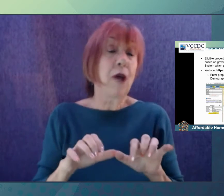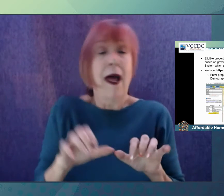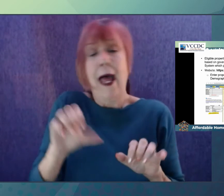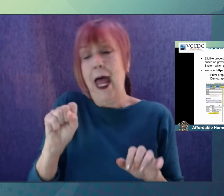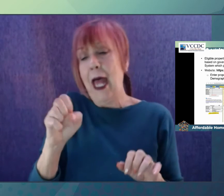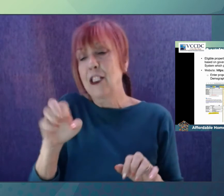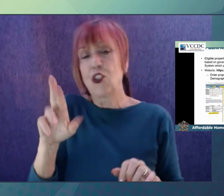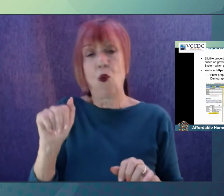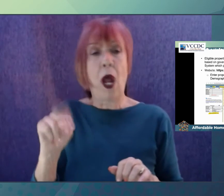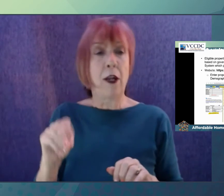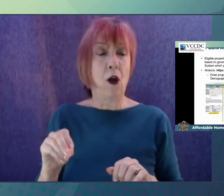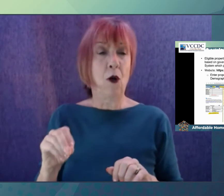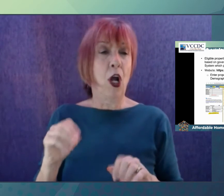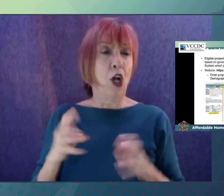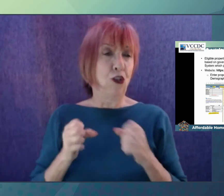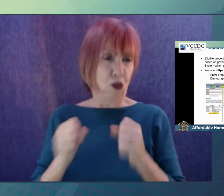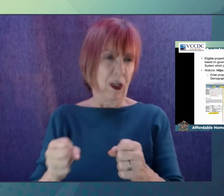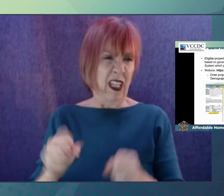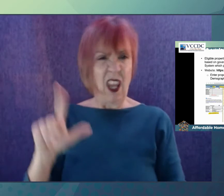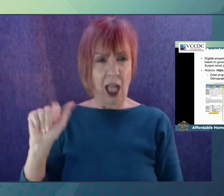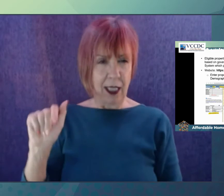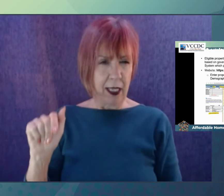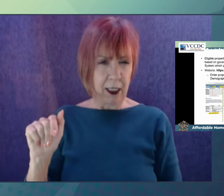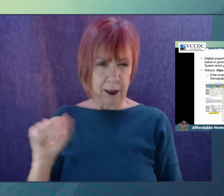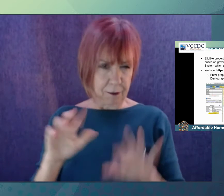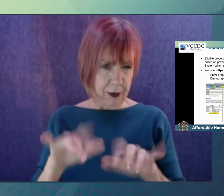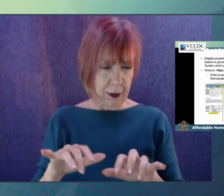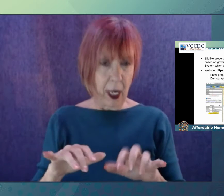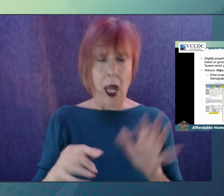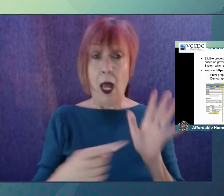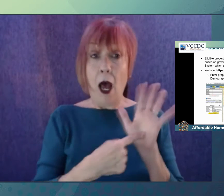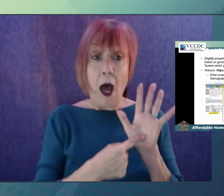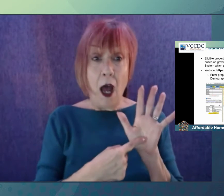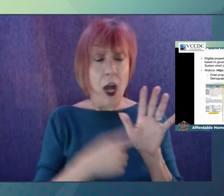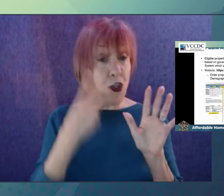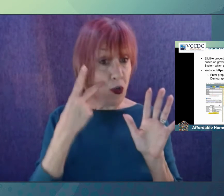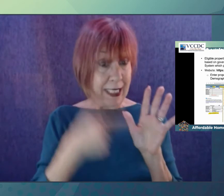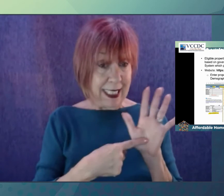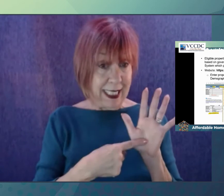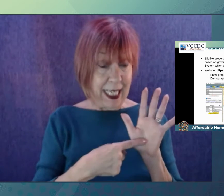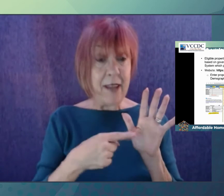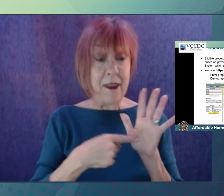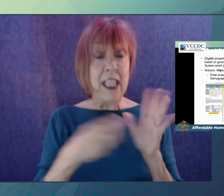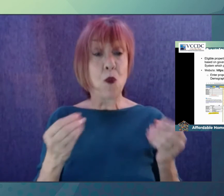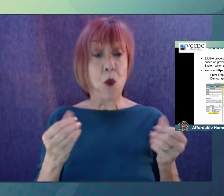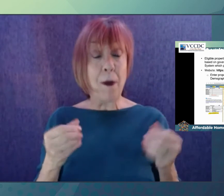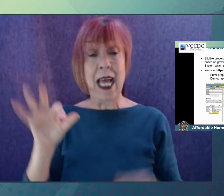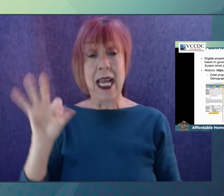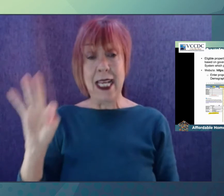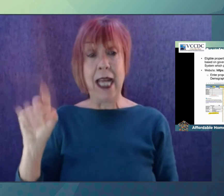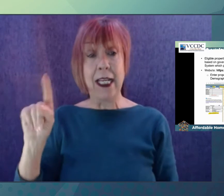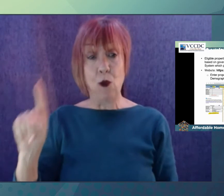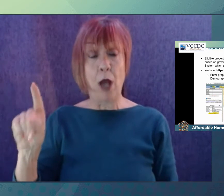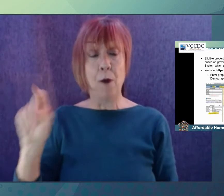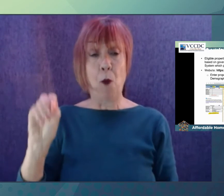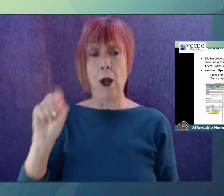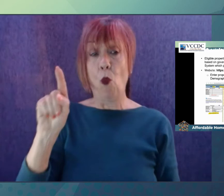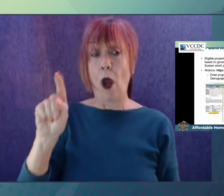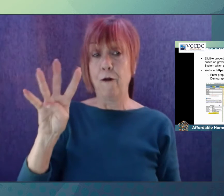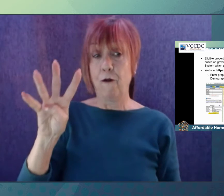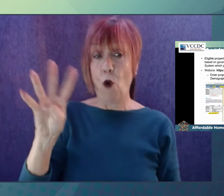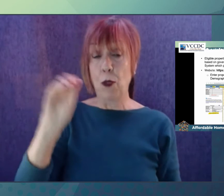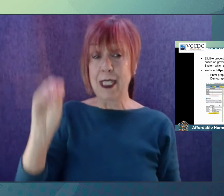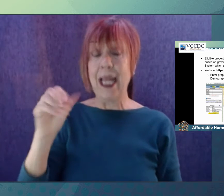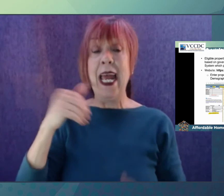Los Angeles. And if you look at the highlighted areas, you'll see that this property is 91.94% in a